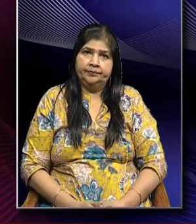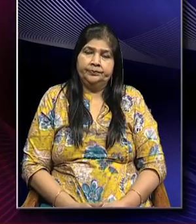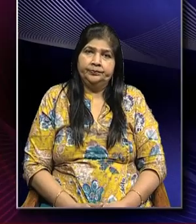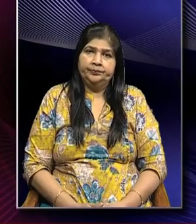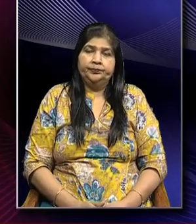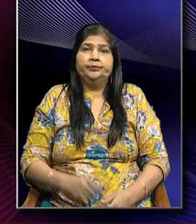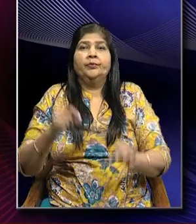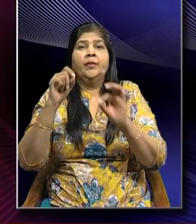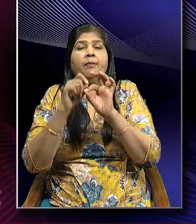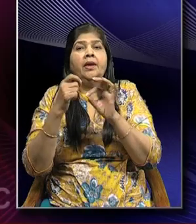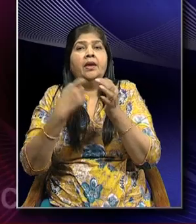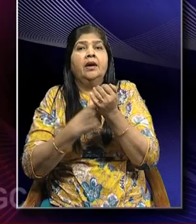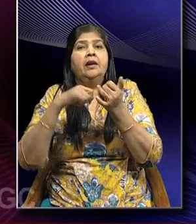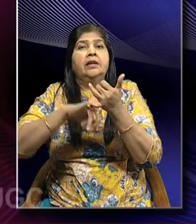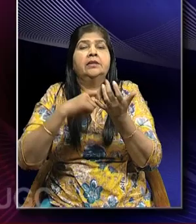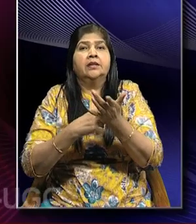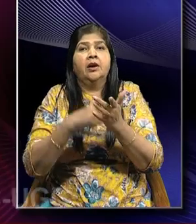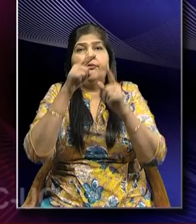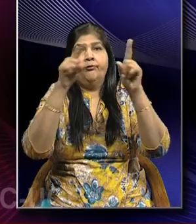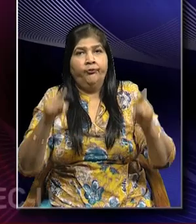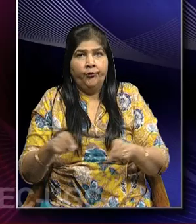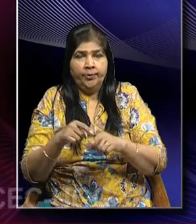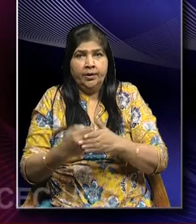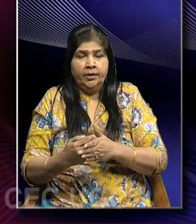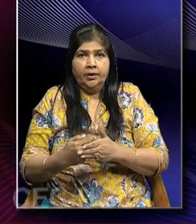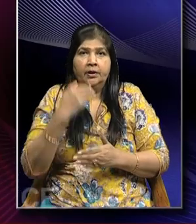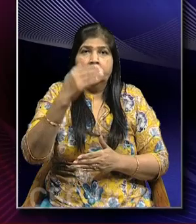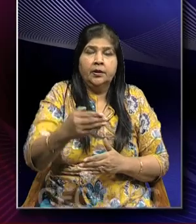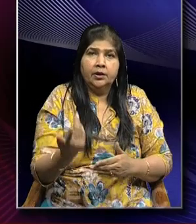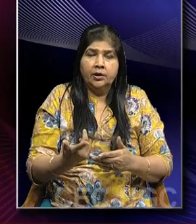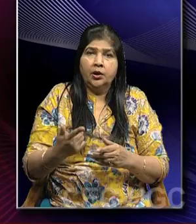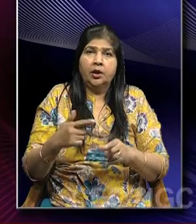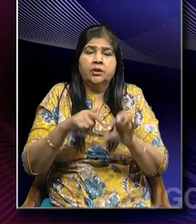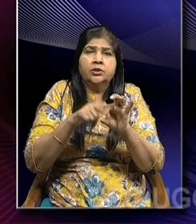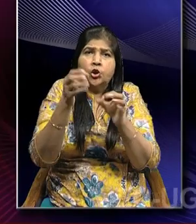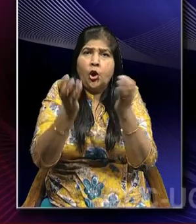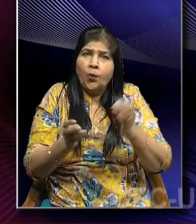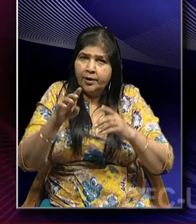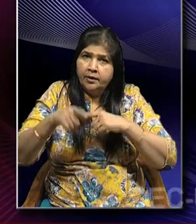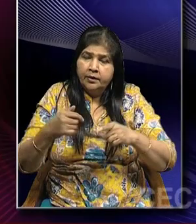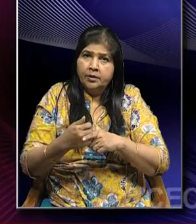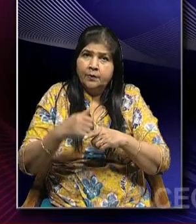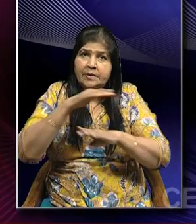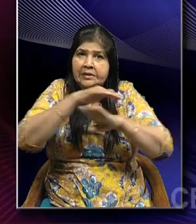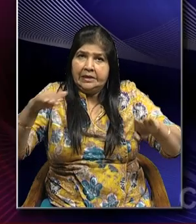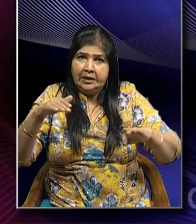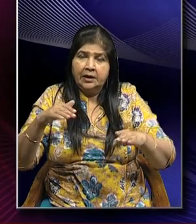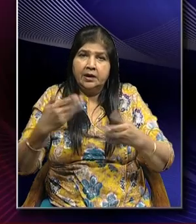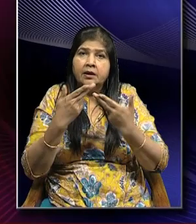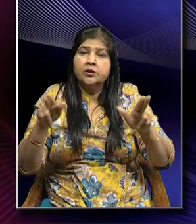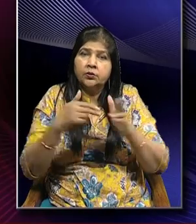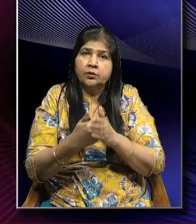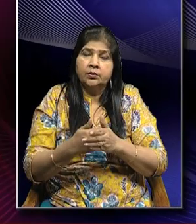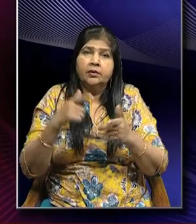Now BRSR format is intended towards having a quantitative and standardized disclosure on